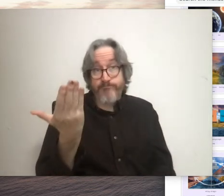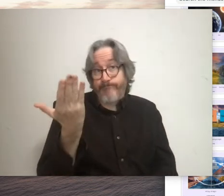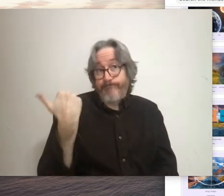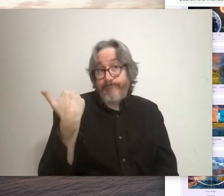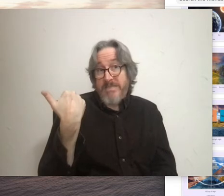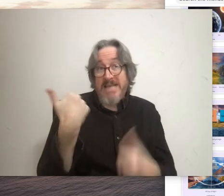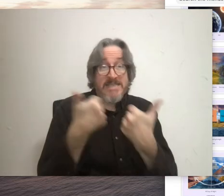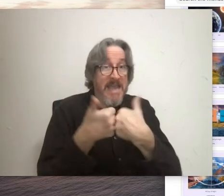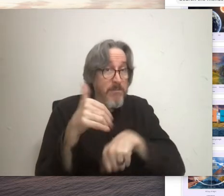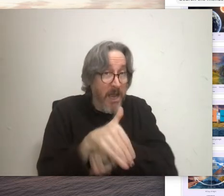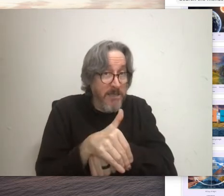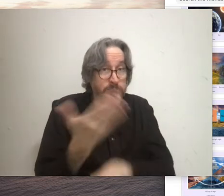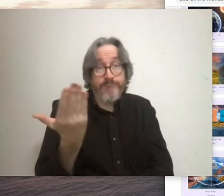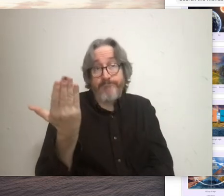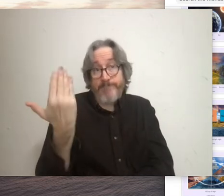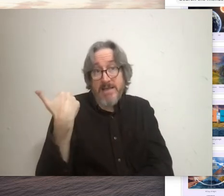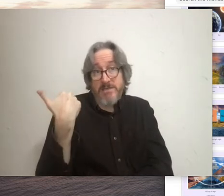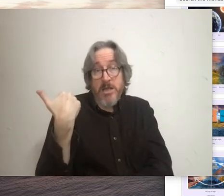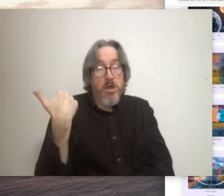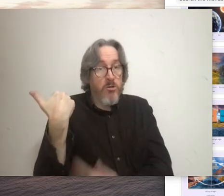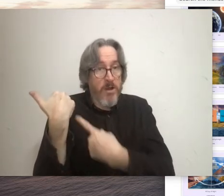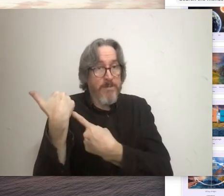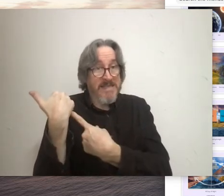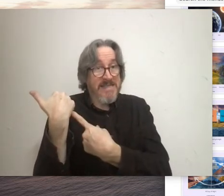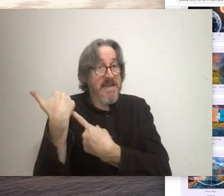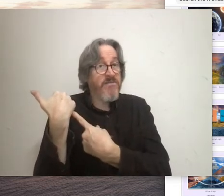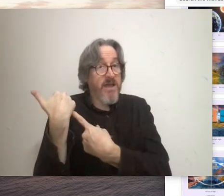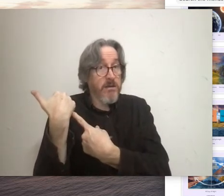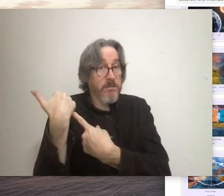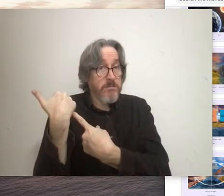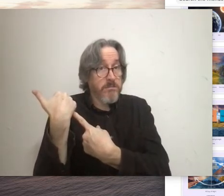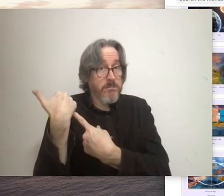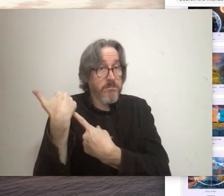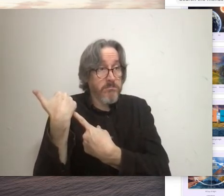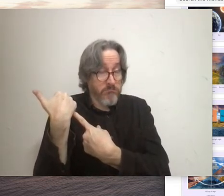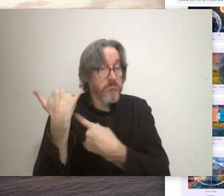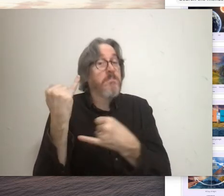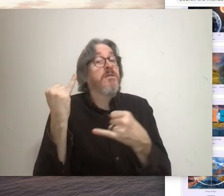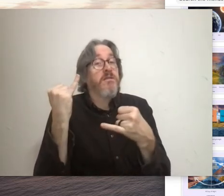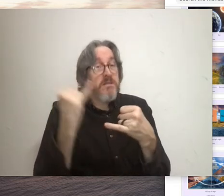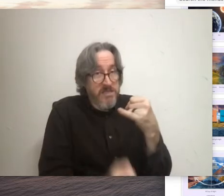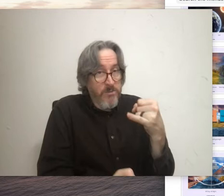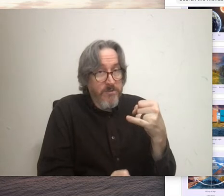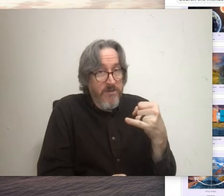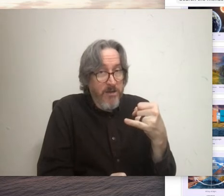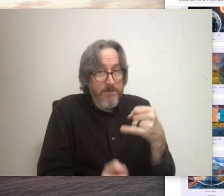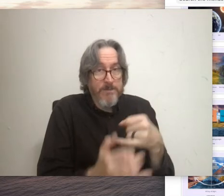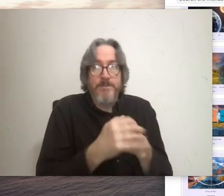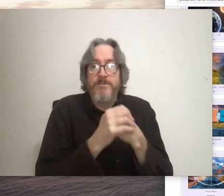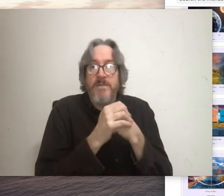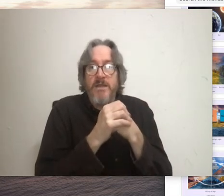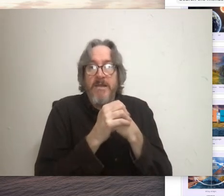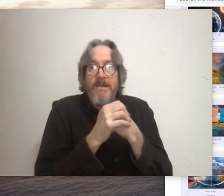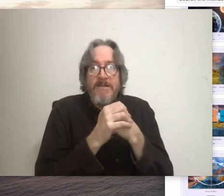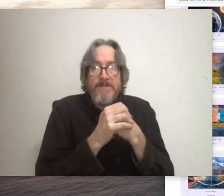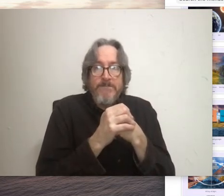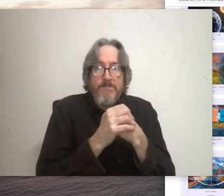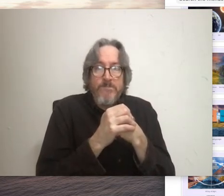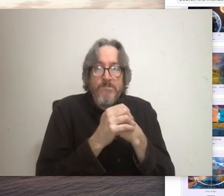played, last game night, right? Because it's not final. This would be final.